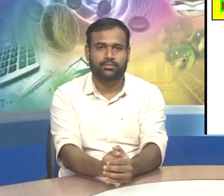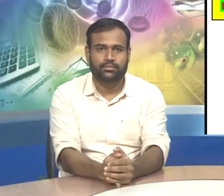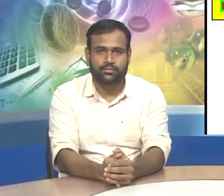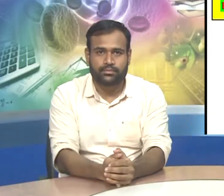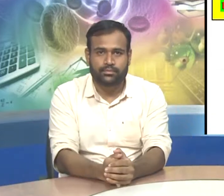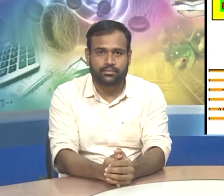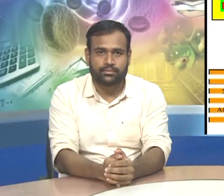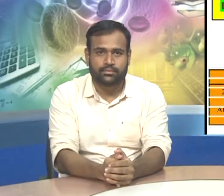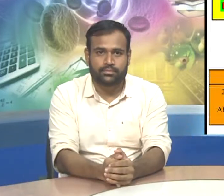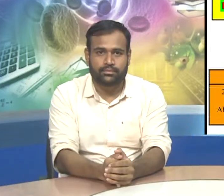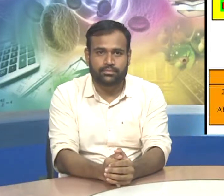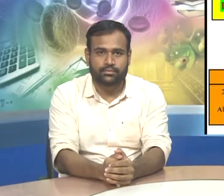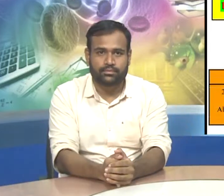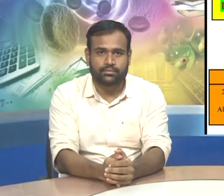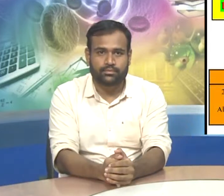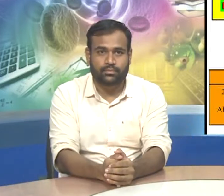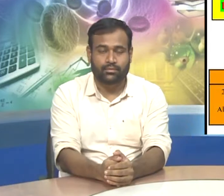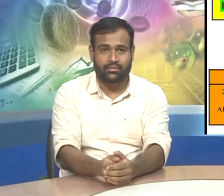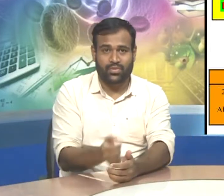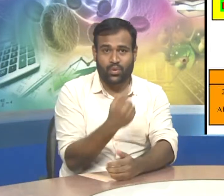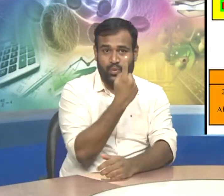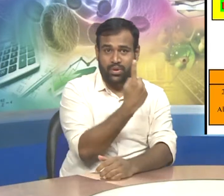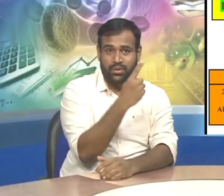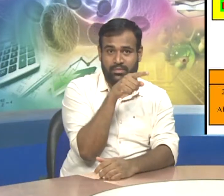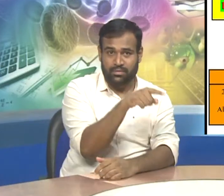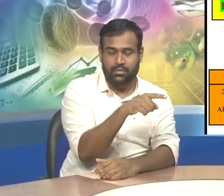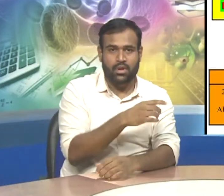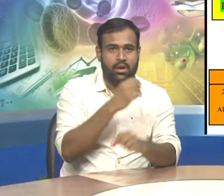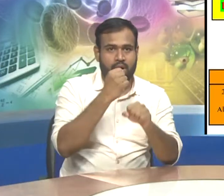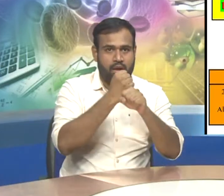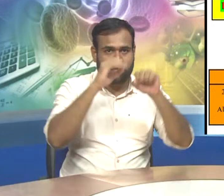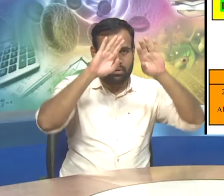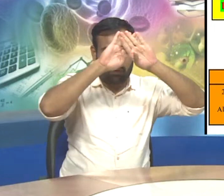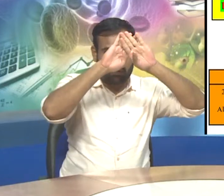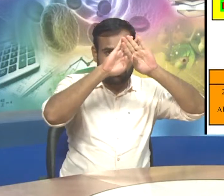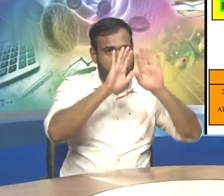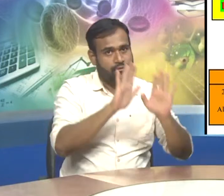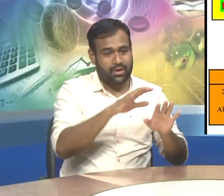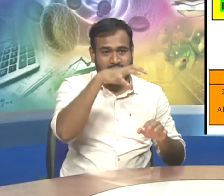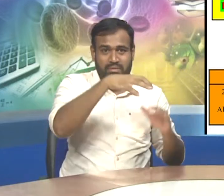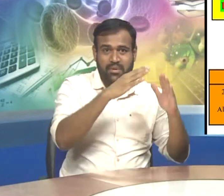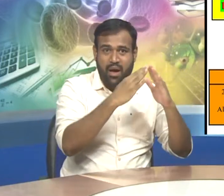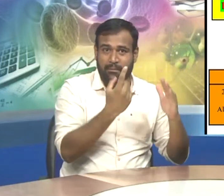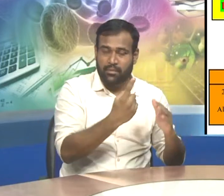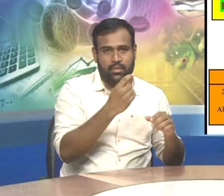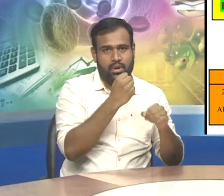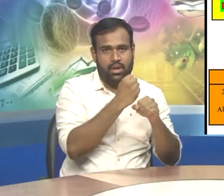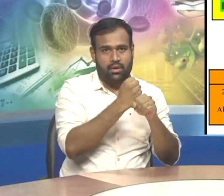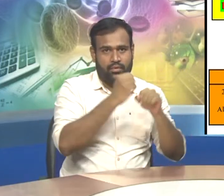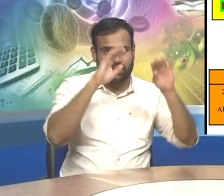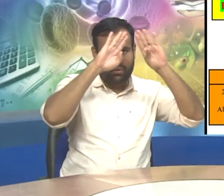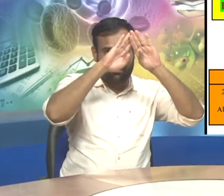state legislature. We already have understood that there are 2 kinds